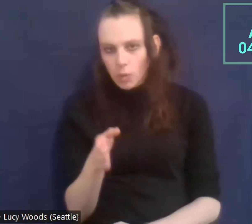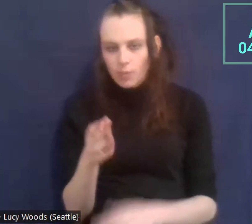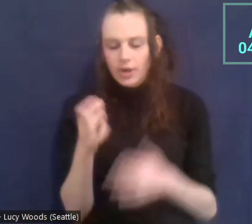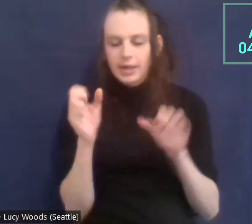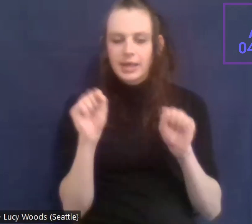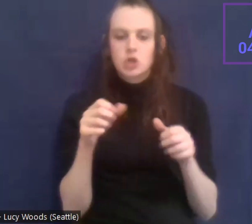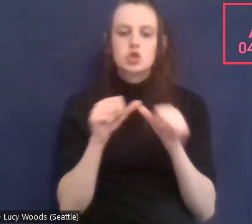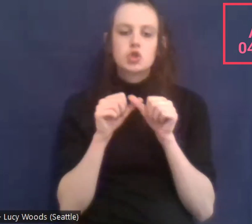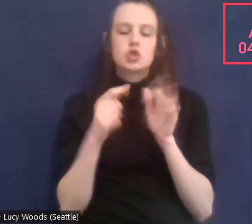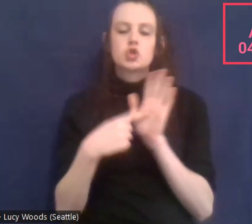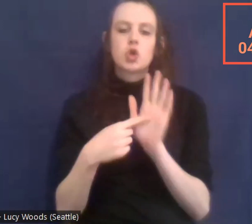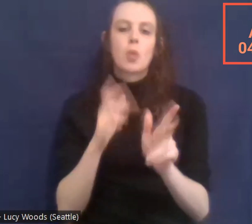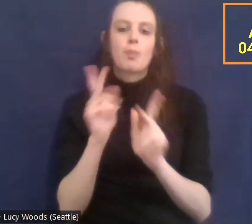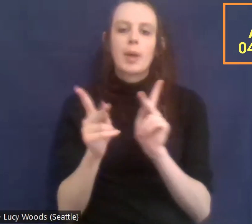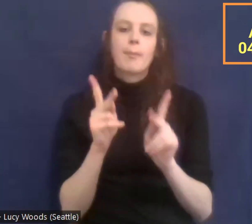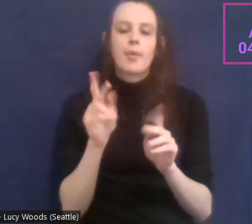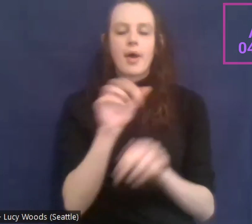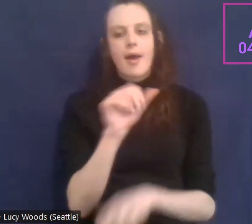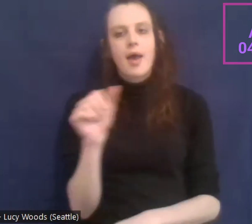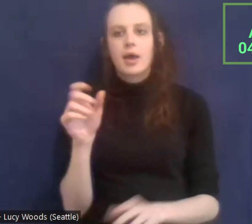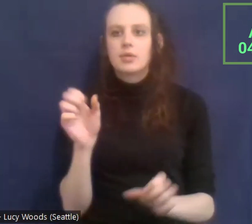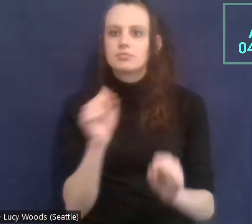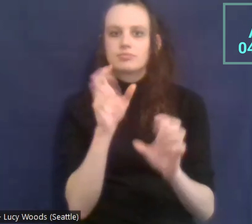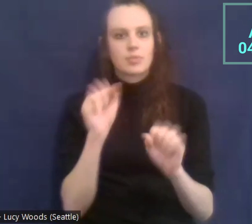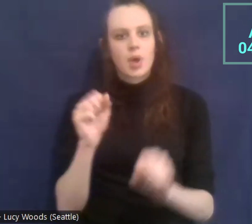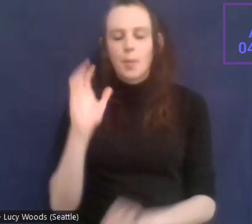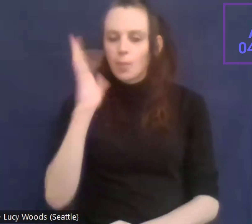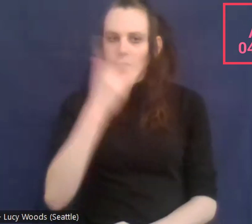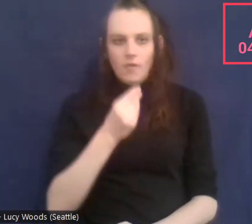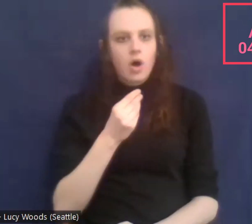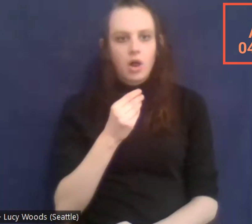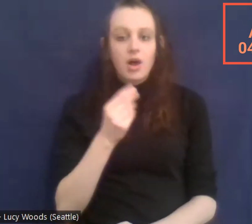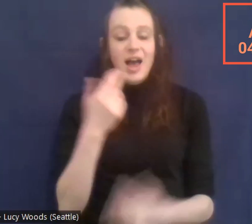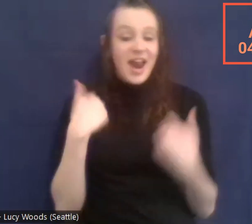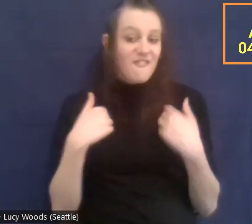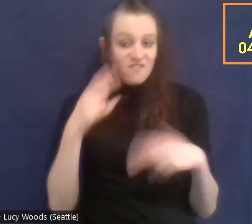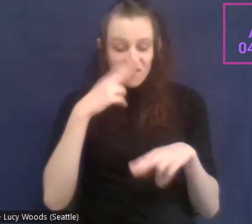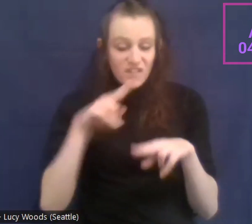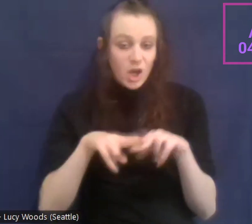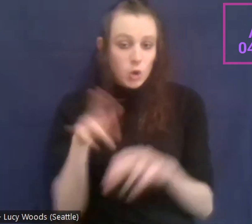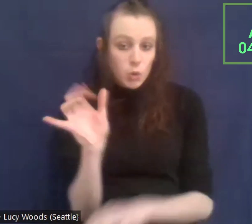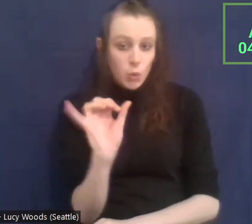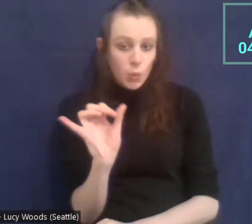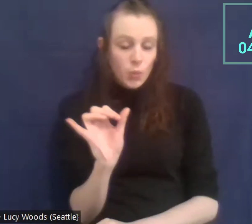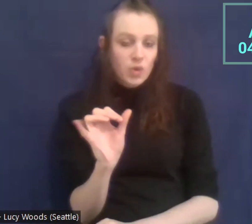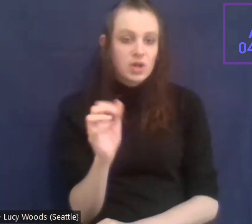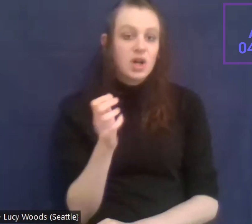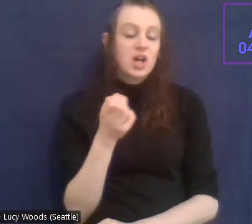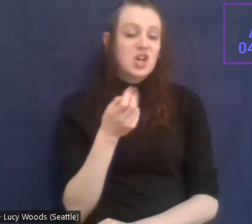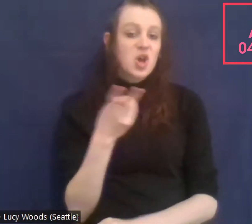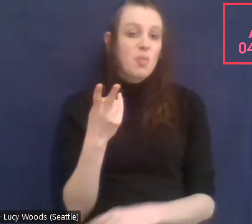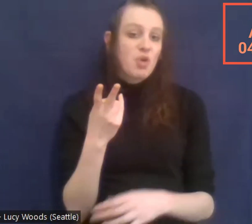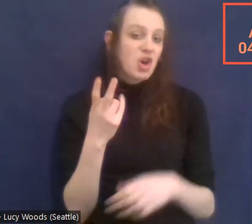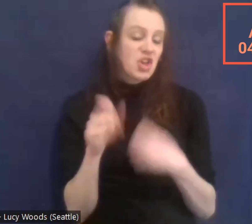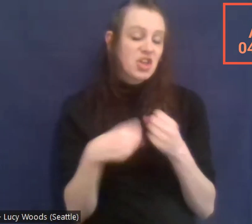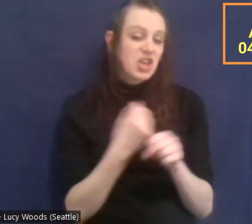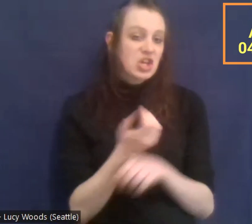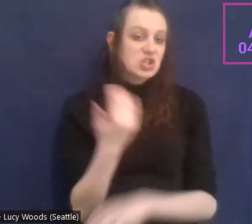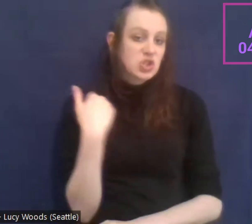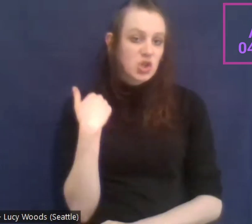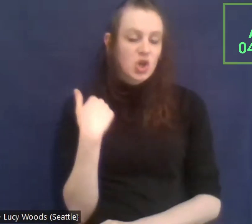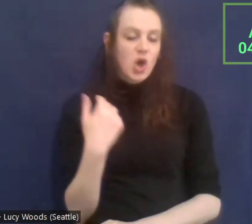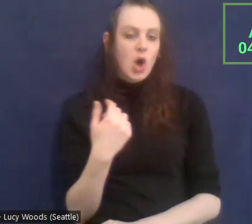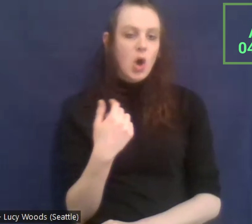magic of Alcoholics Anonymous. We get to have fun doing it. Um, A couple years ago, I had the honor and privilege of being the programs